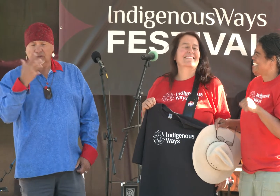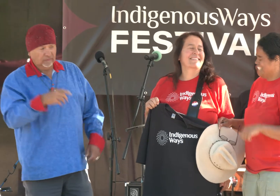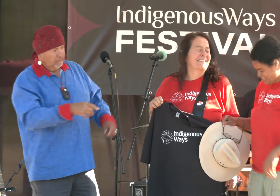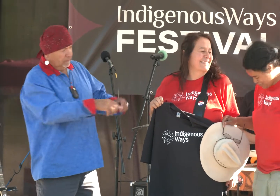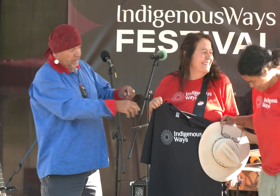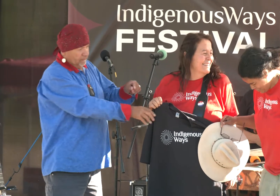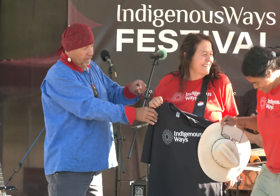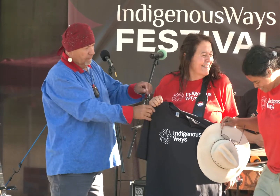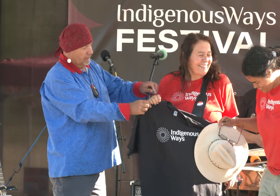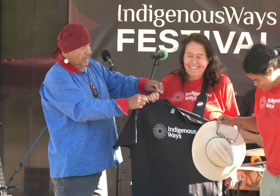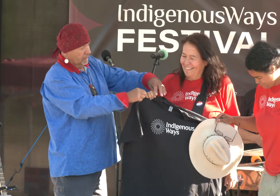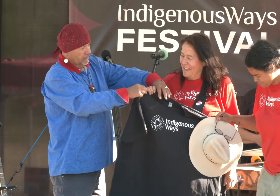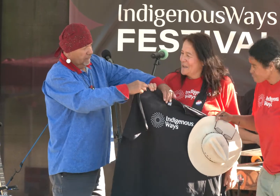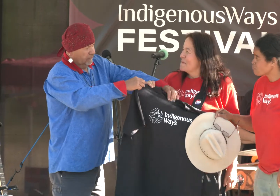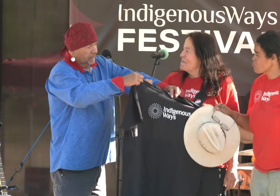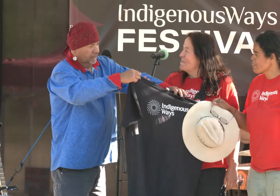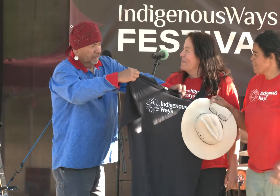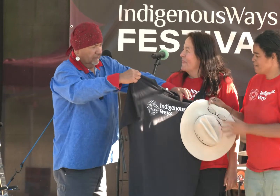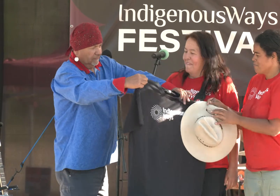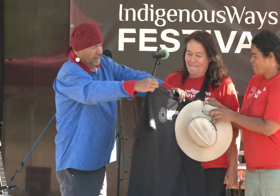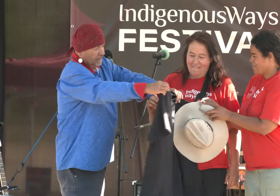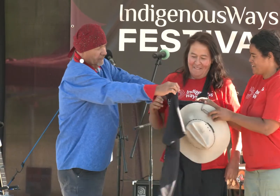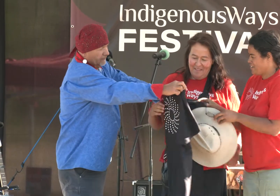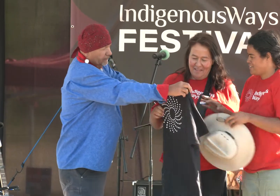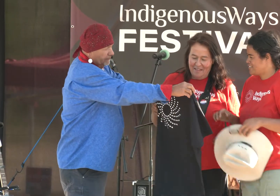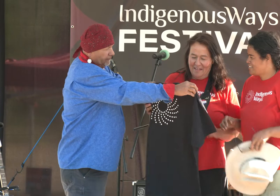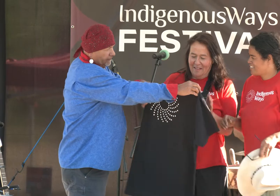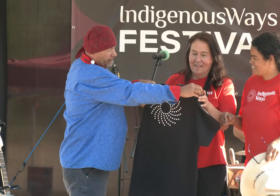and just that sheer power but look i want to show you this look here